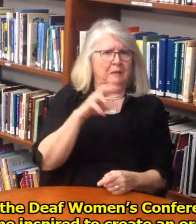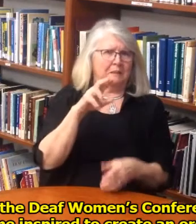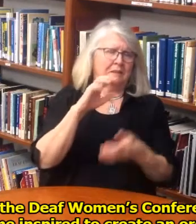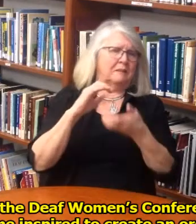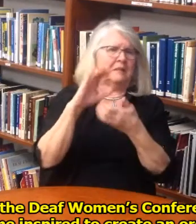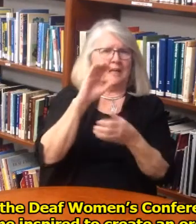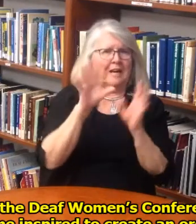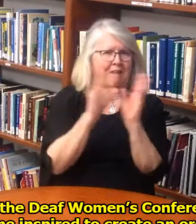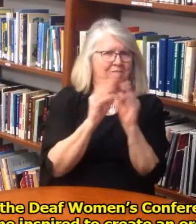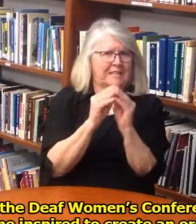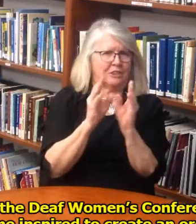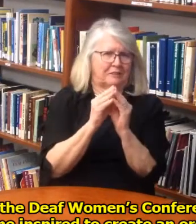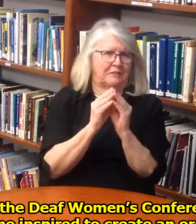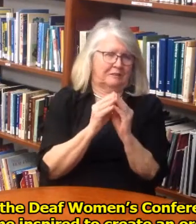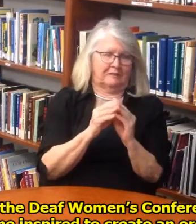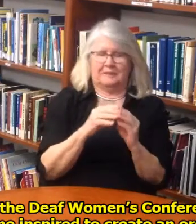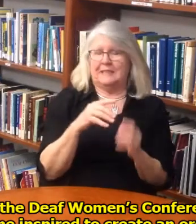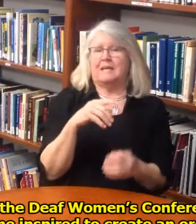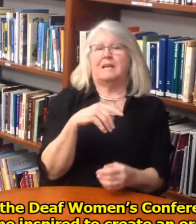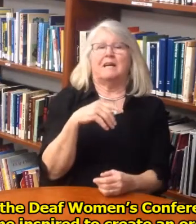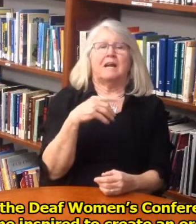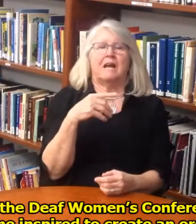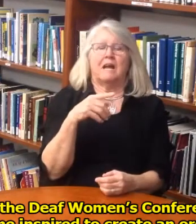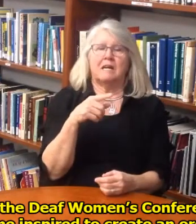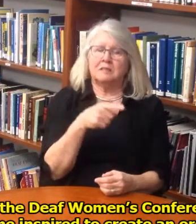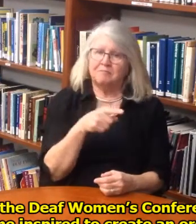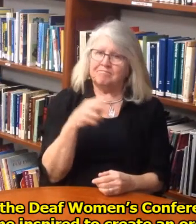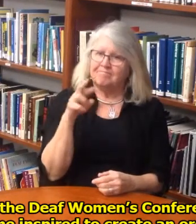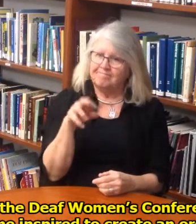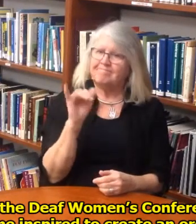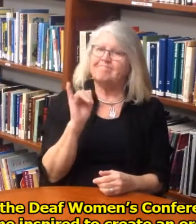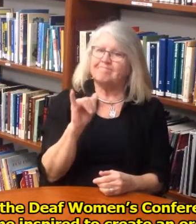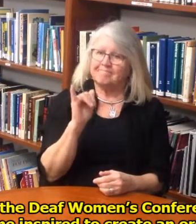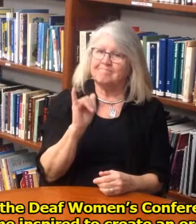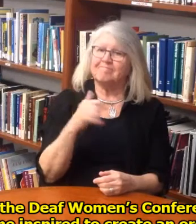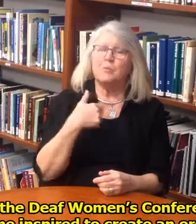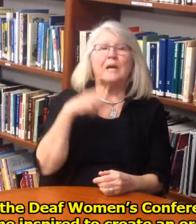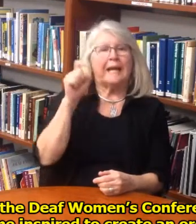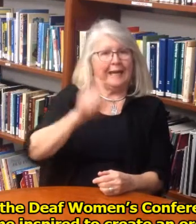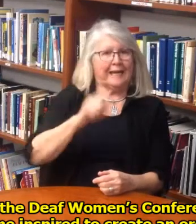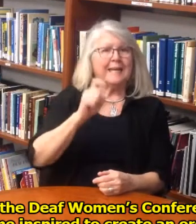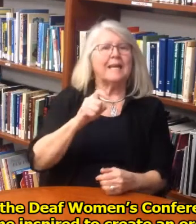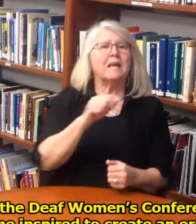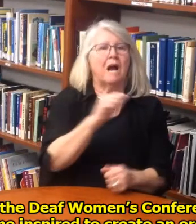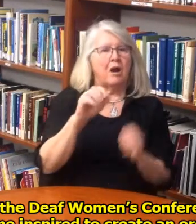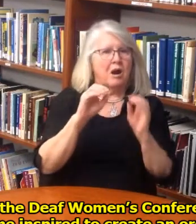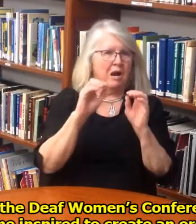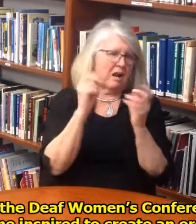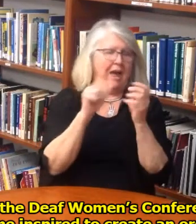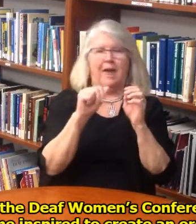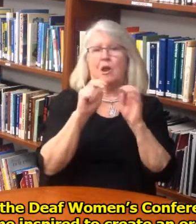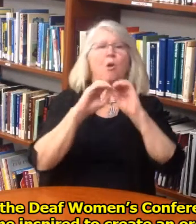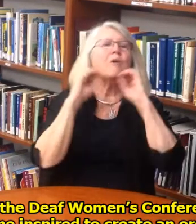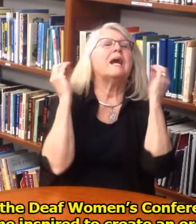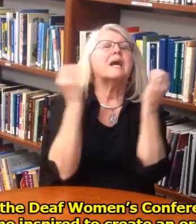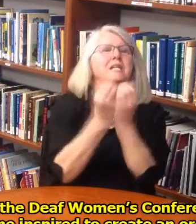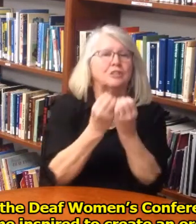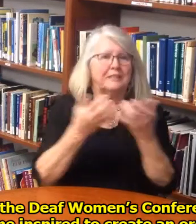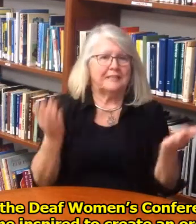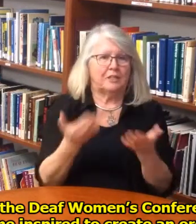went to the Deaf Women's Conference at the time and became inspired to create